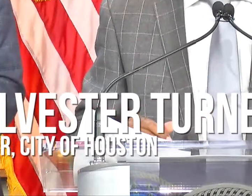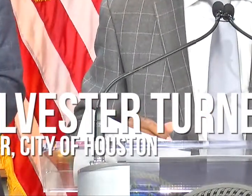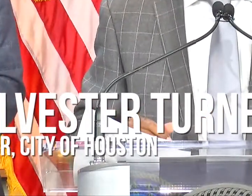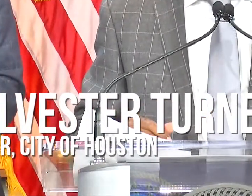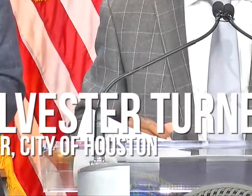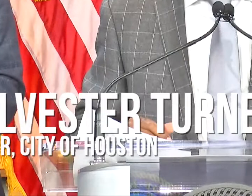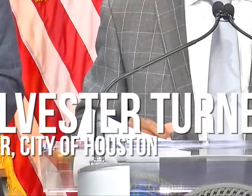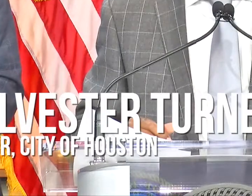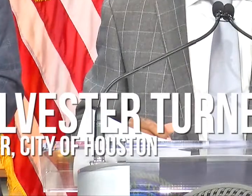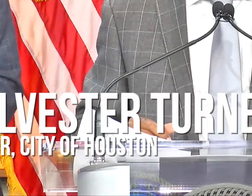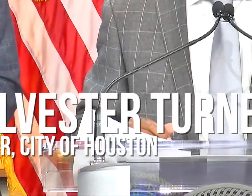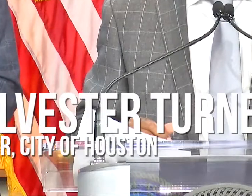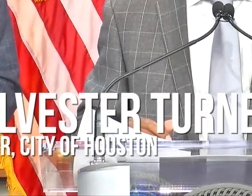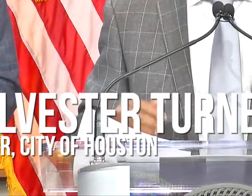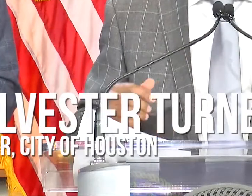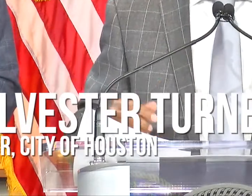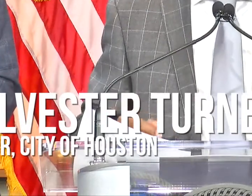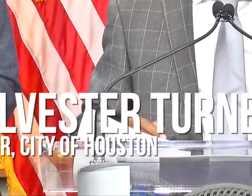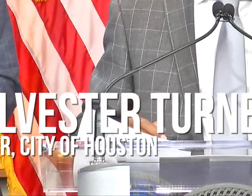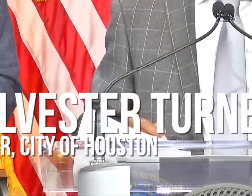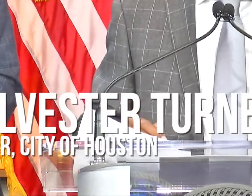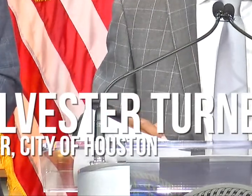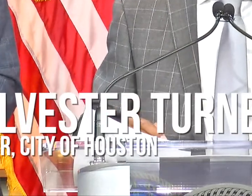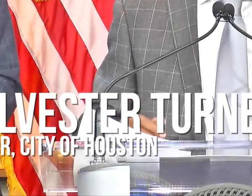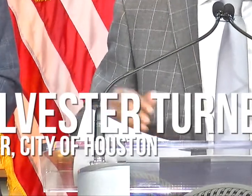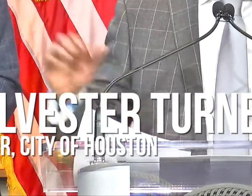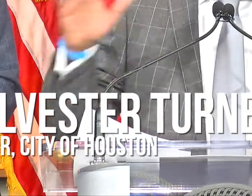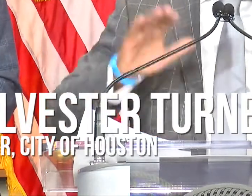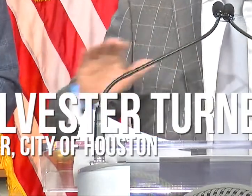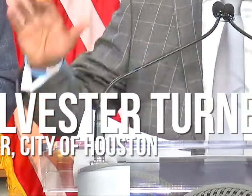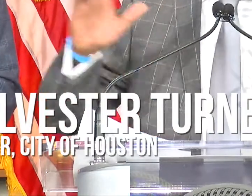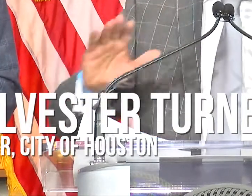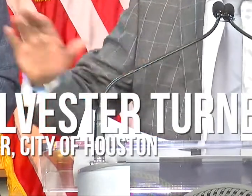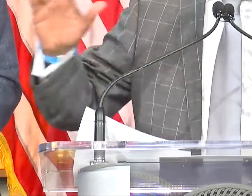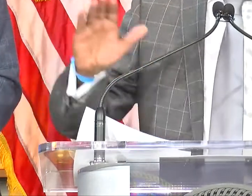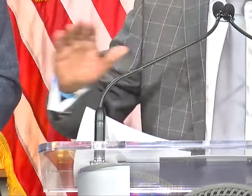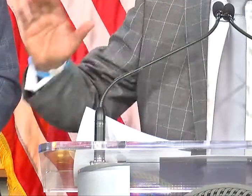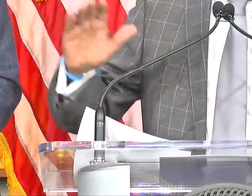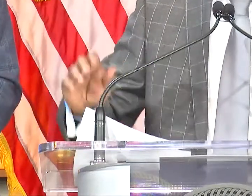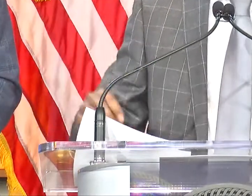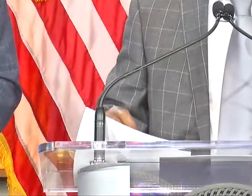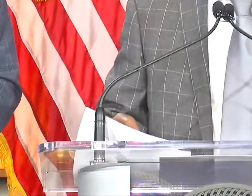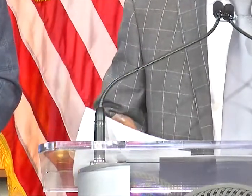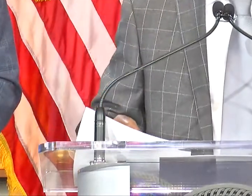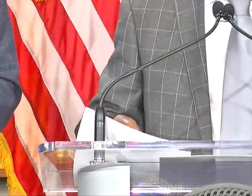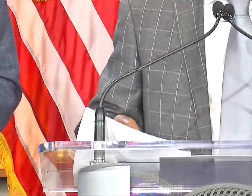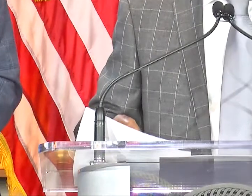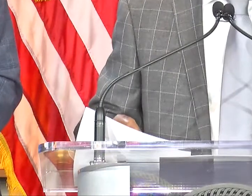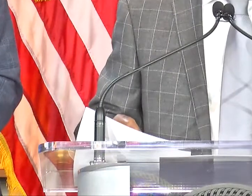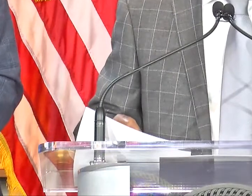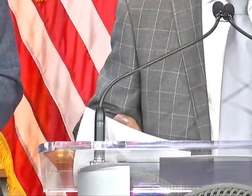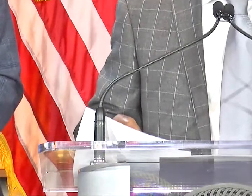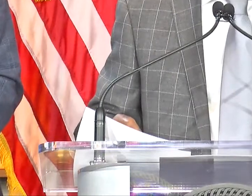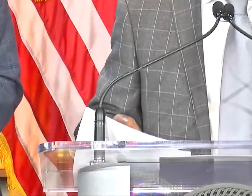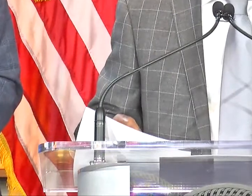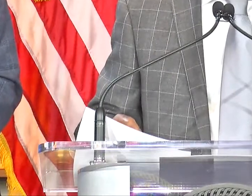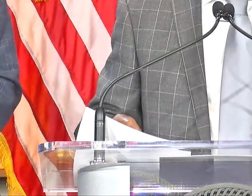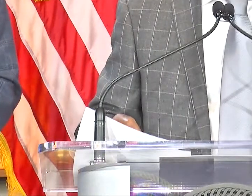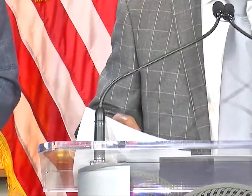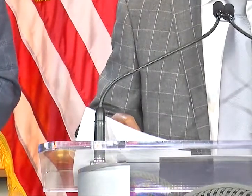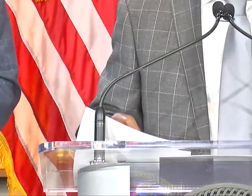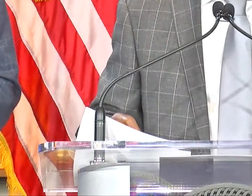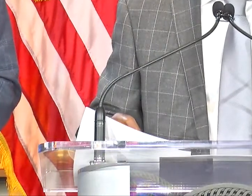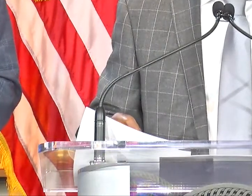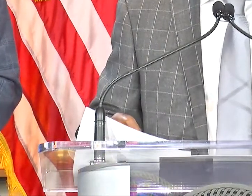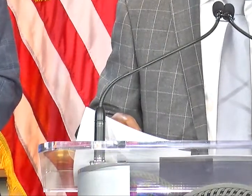Martin, um, who represents the Sagemont area on the